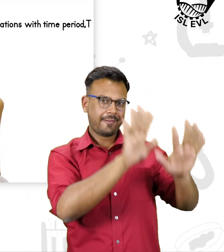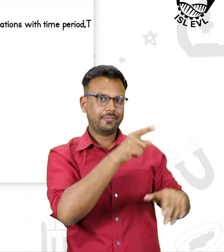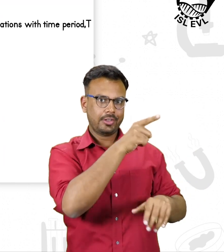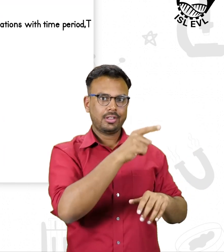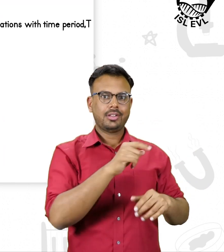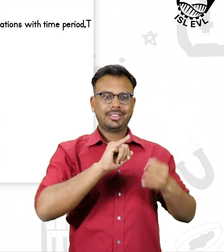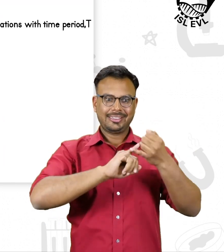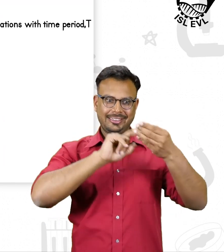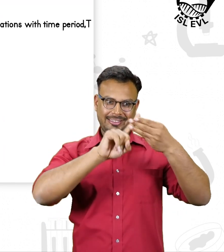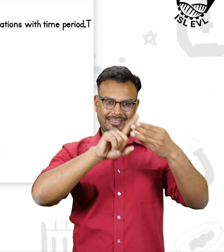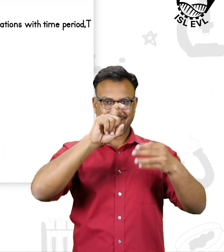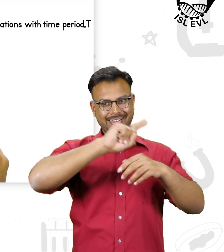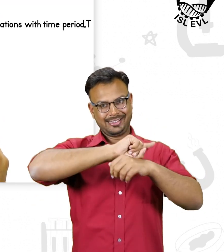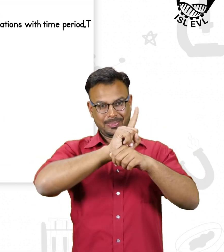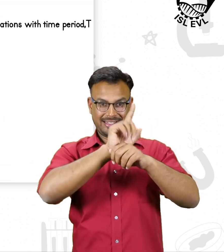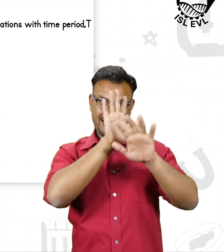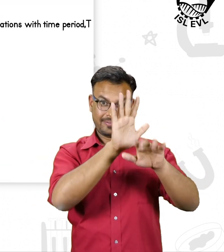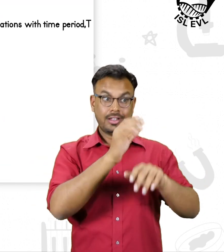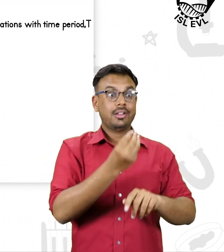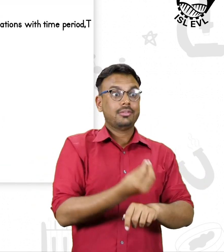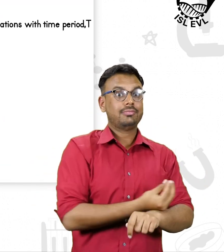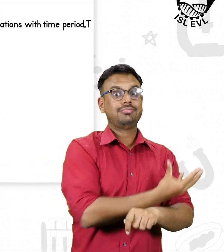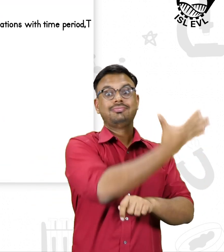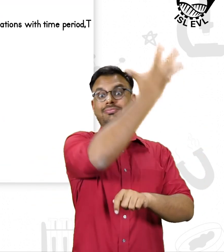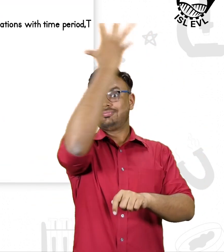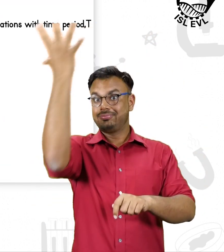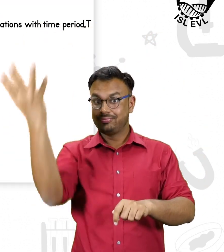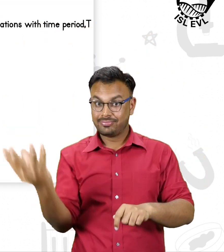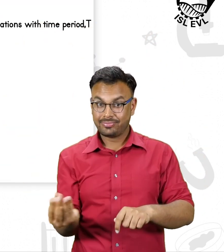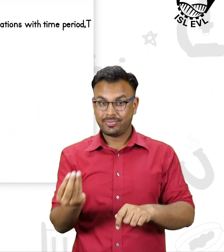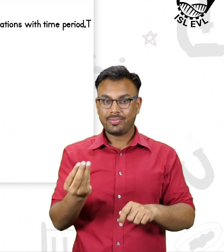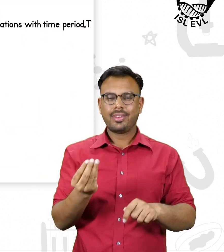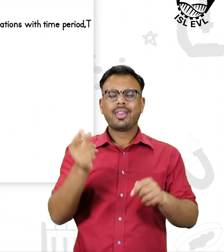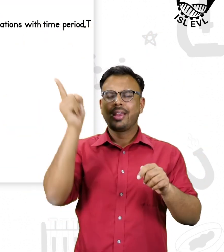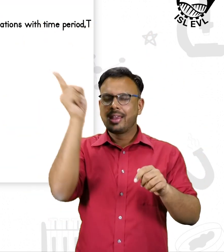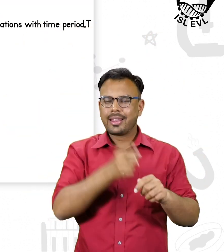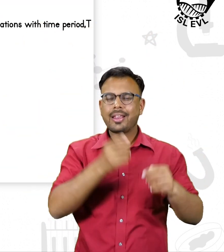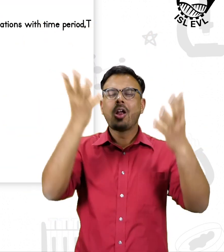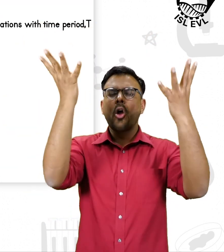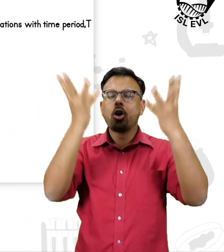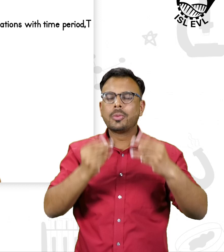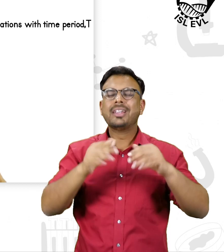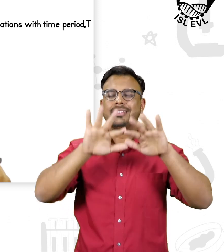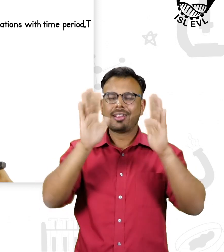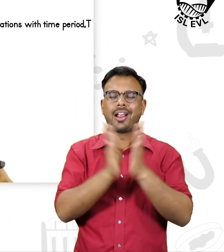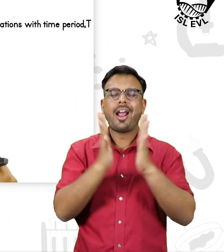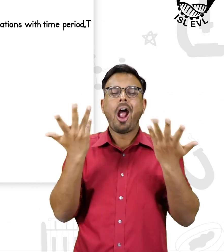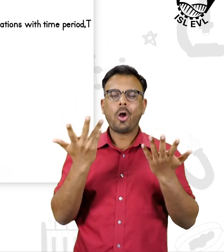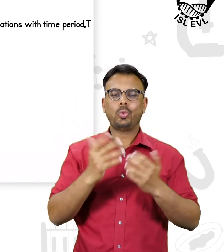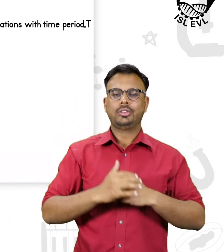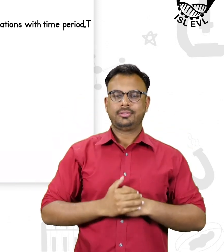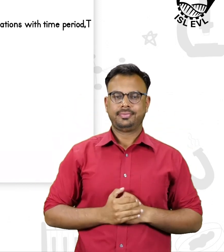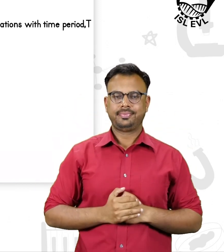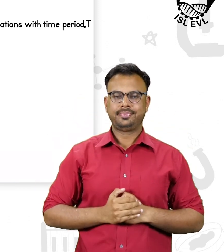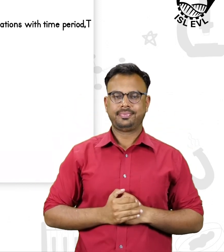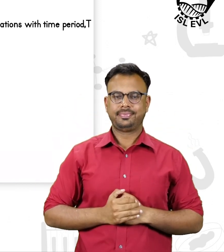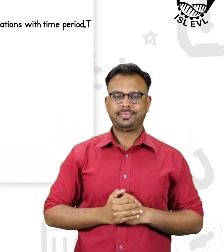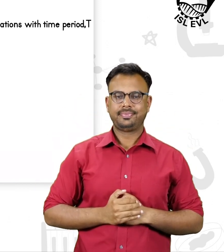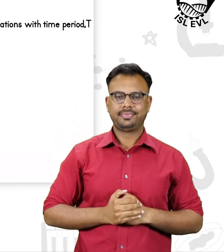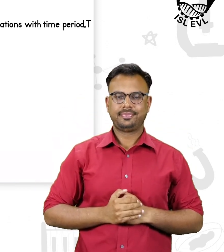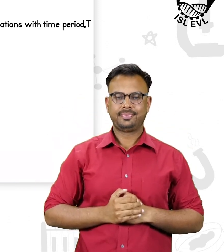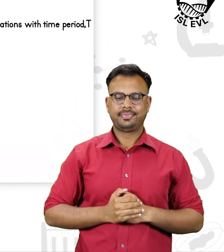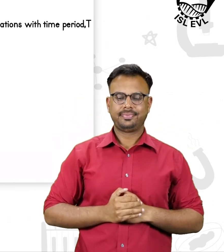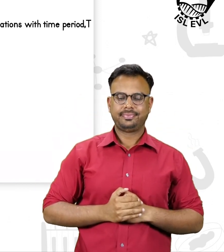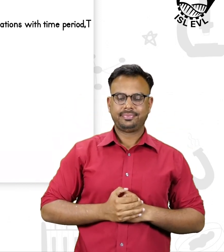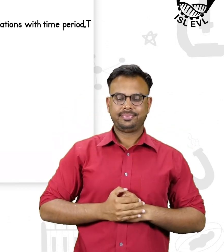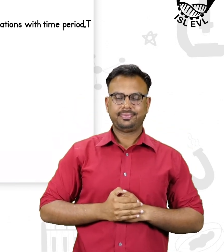is defined as a fraction of a day, i.e., 1 second equals 1 day by 86,400.